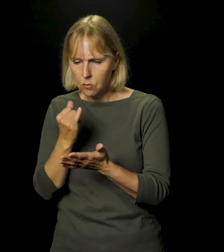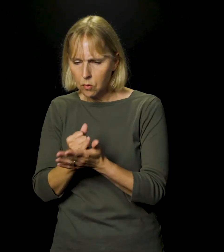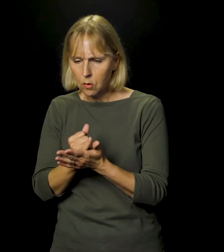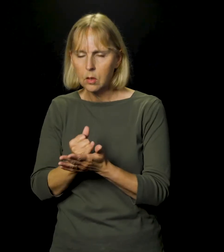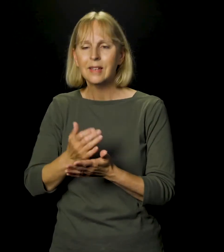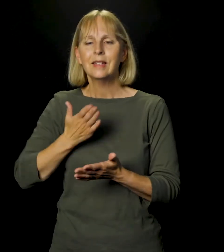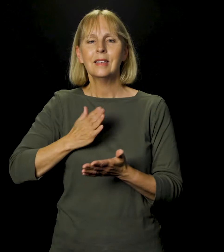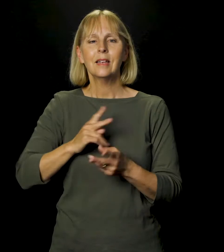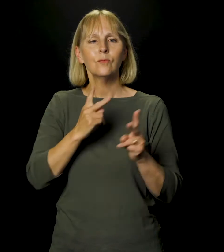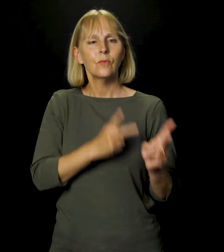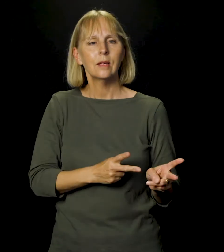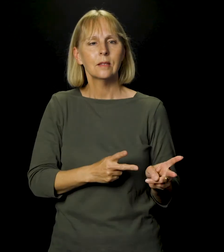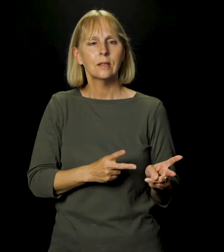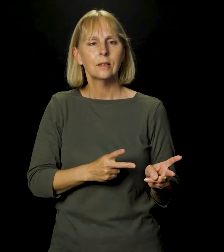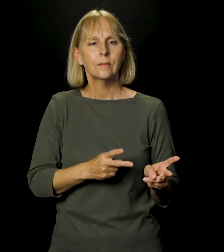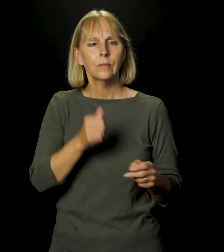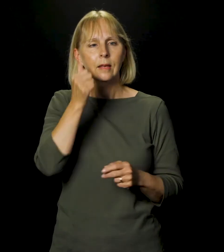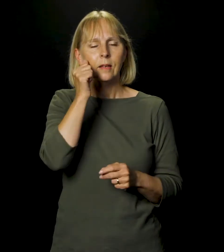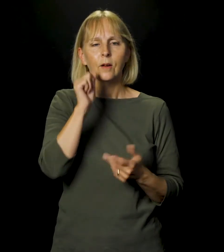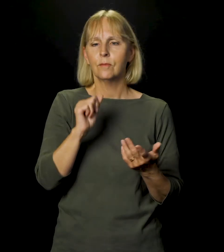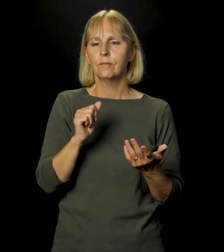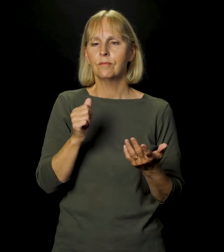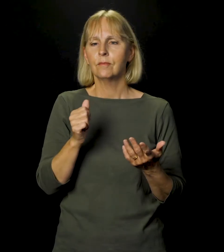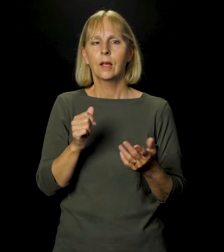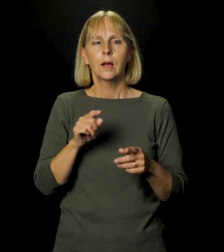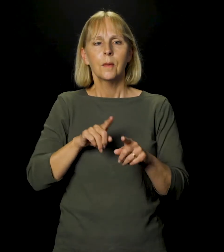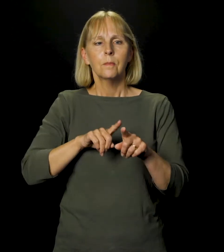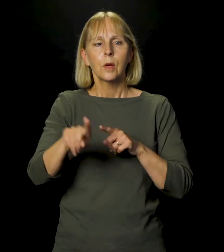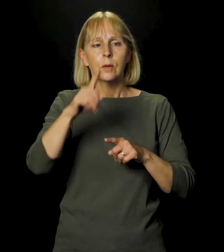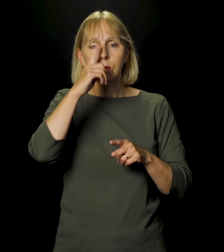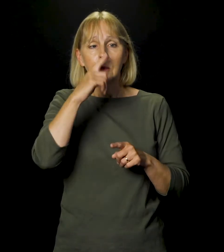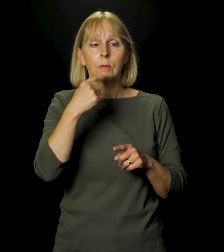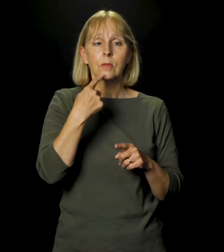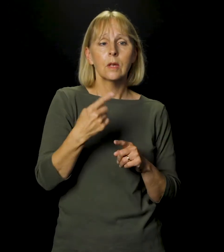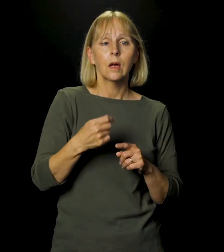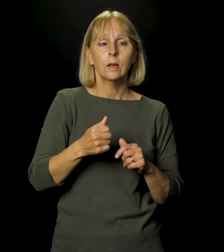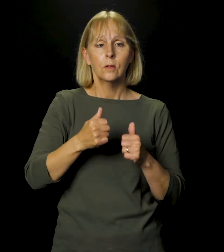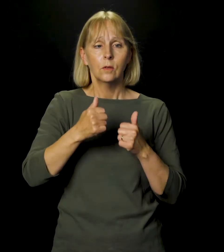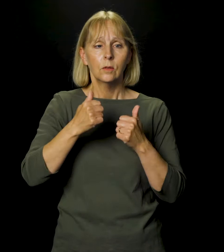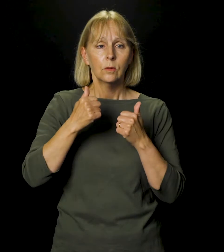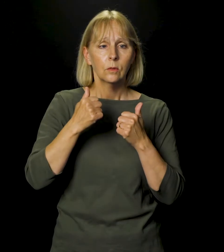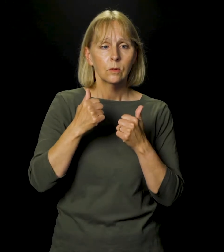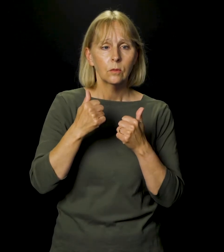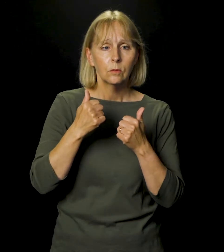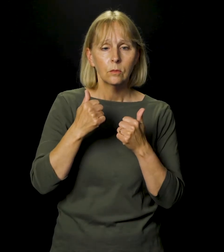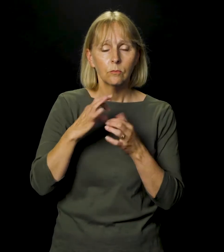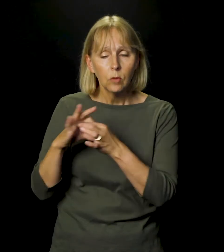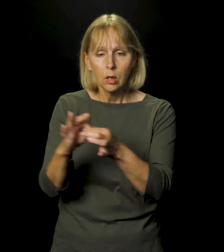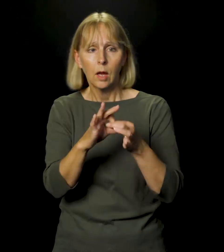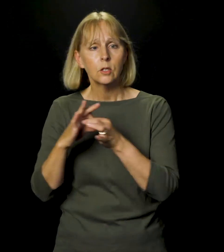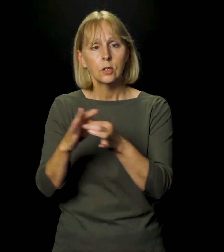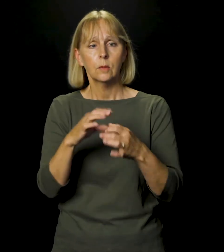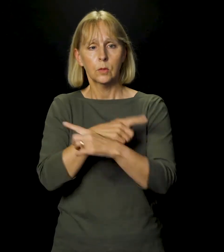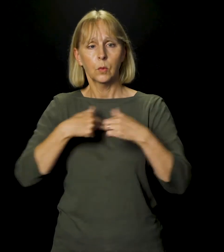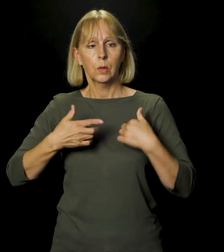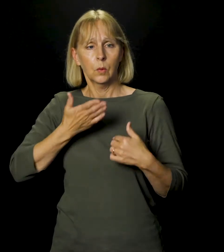face-to-face conversations hard enough? You know, most of the people that I know, I'd say they are great people. They want to make relationships work and they want to